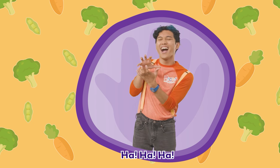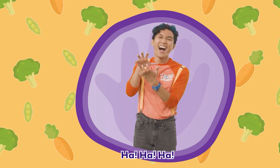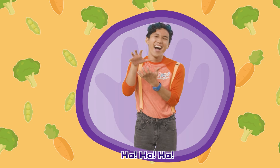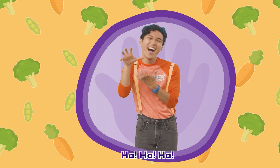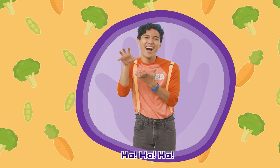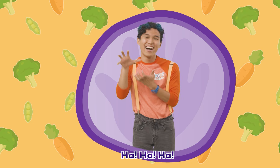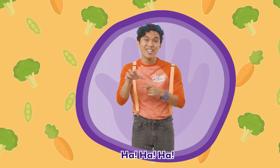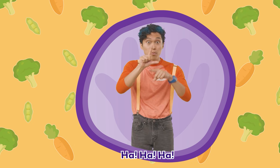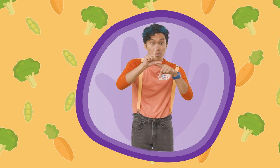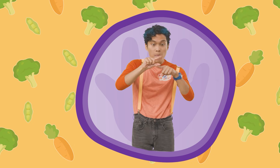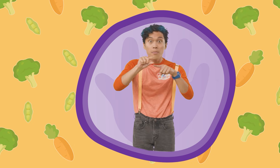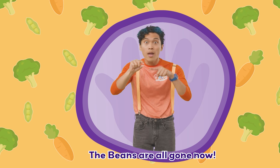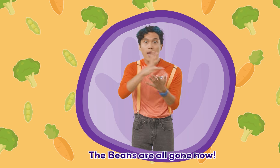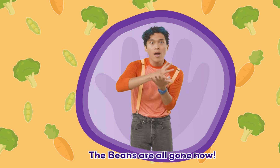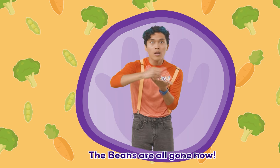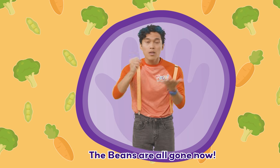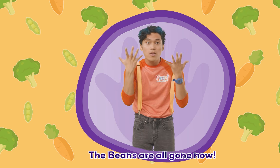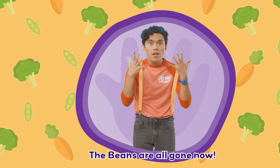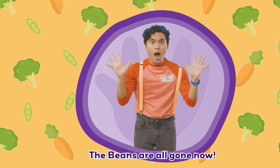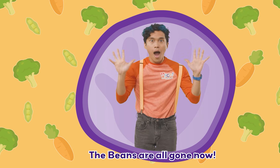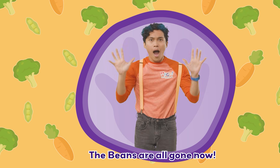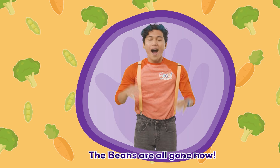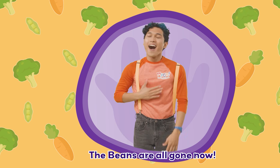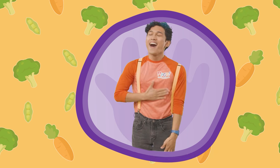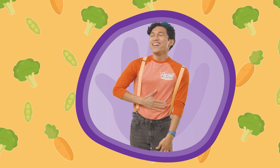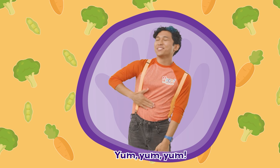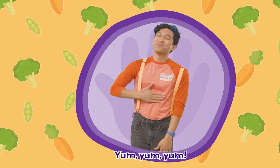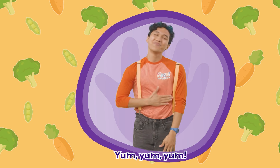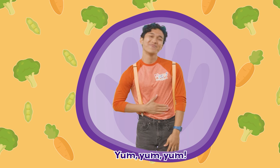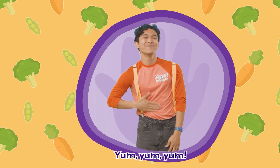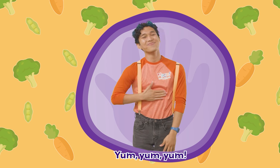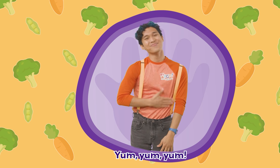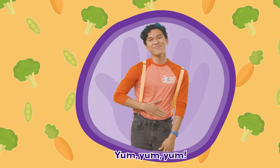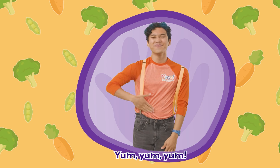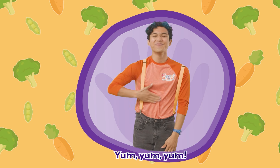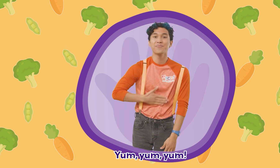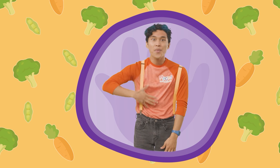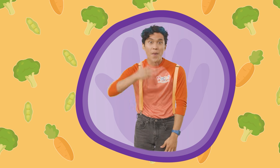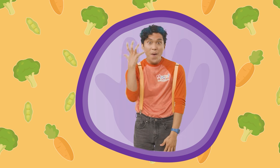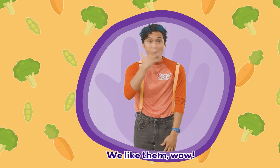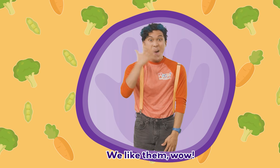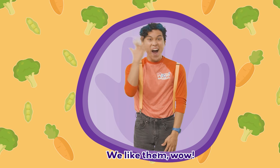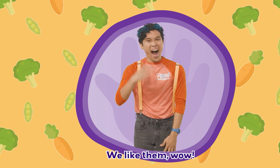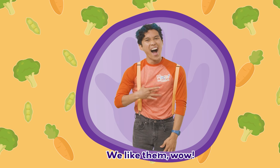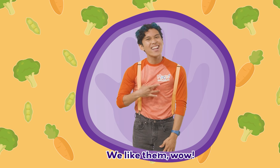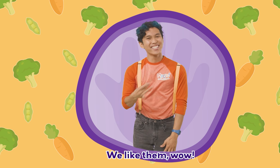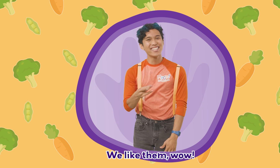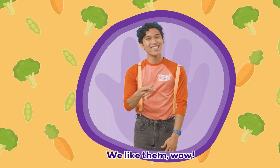ha, ha! The beans are all gone now. Yum, yum, yum! We like them.